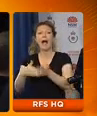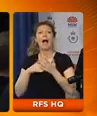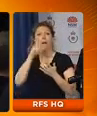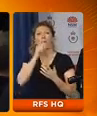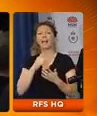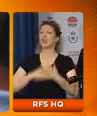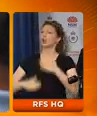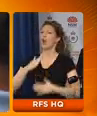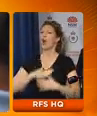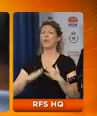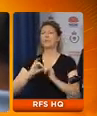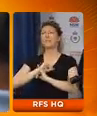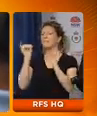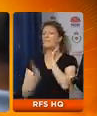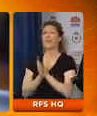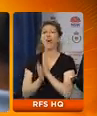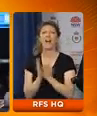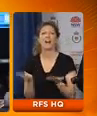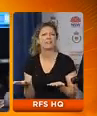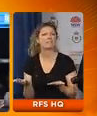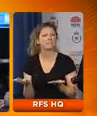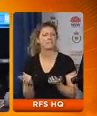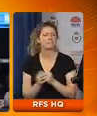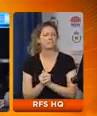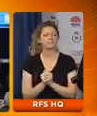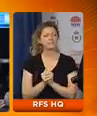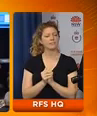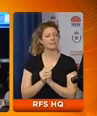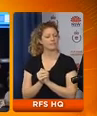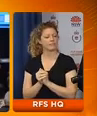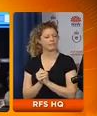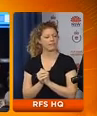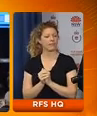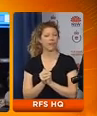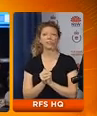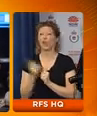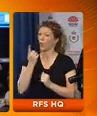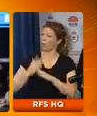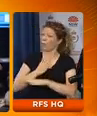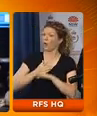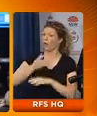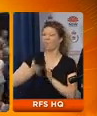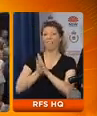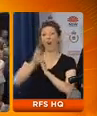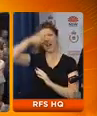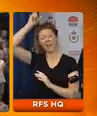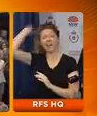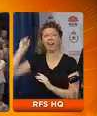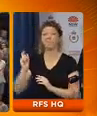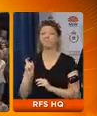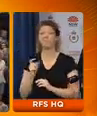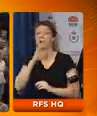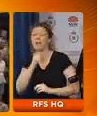this firefighting campaign. And once again, can I just say to all our firefighters, the men and women out there,